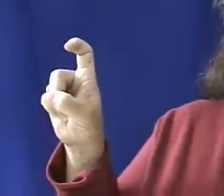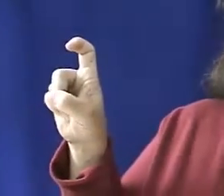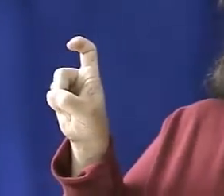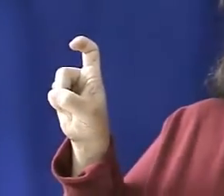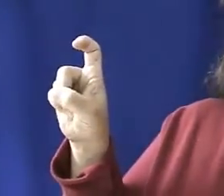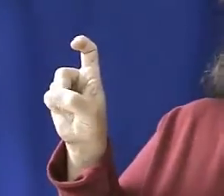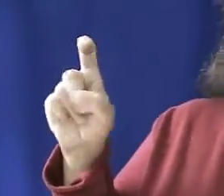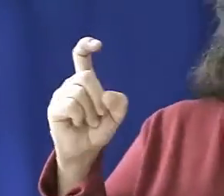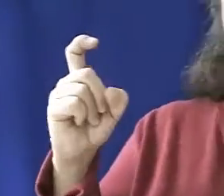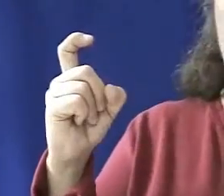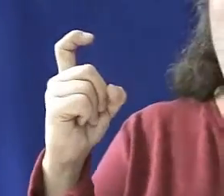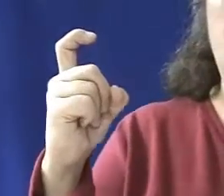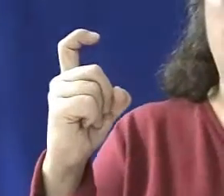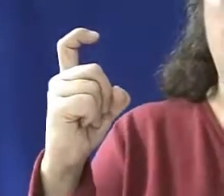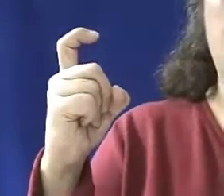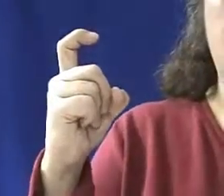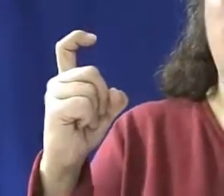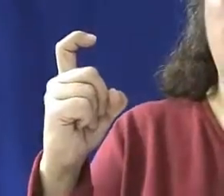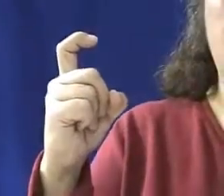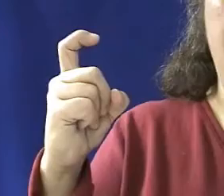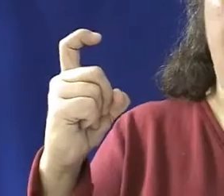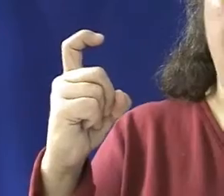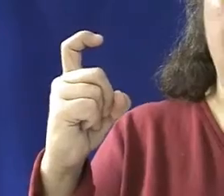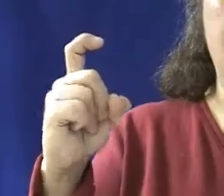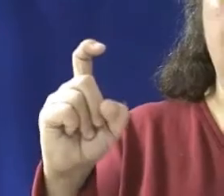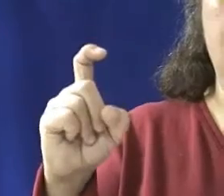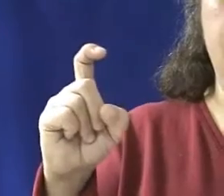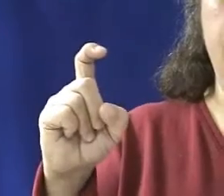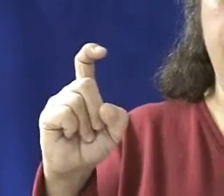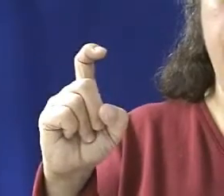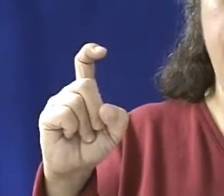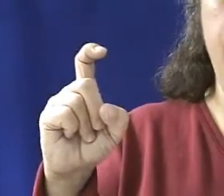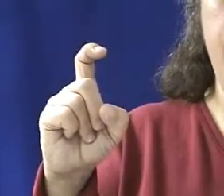not crooked to the side, just crooked. X.